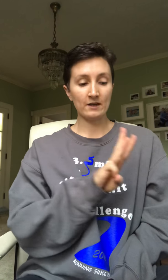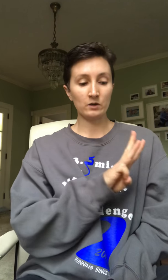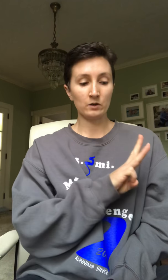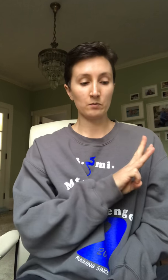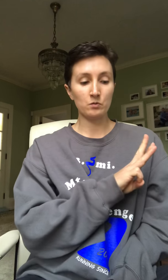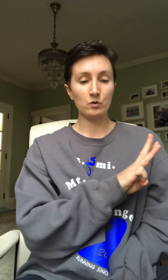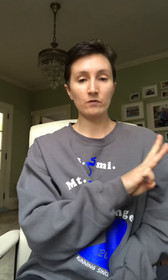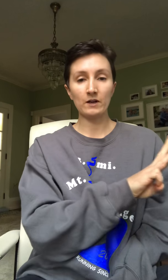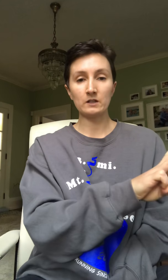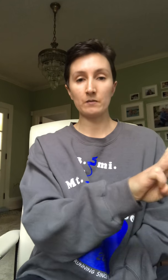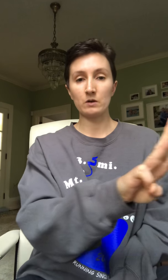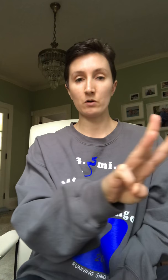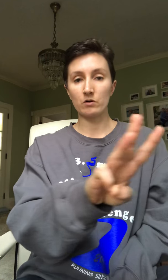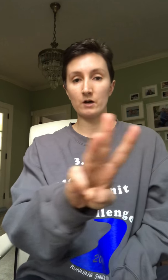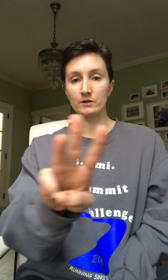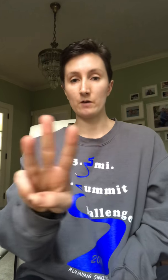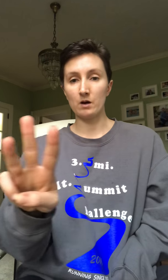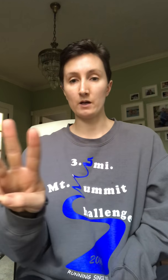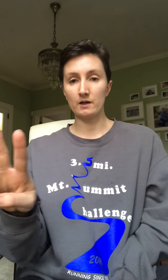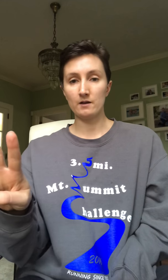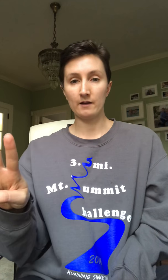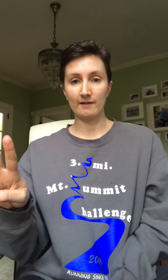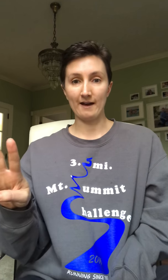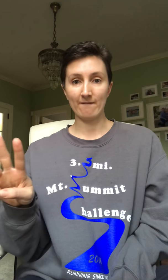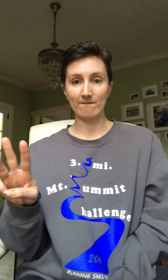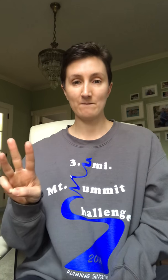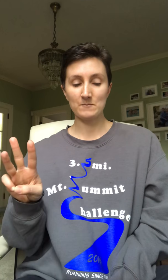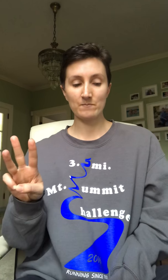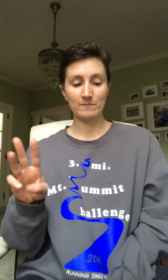then move that W across our body like that.